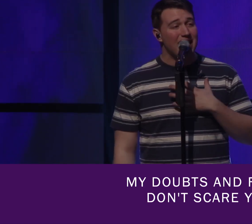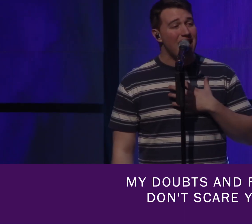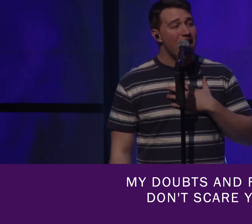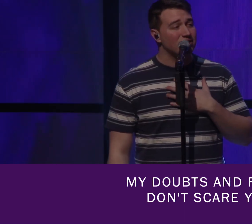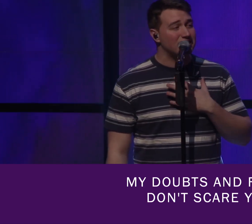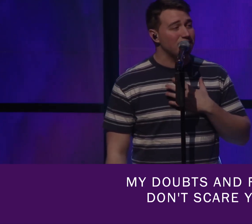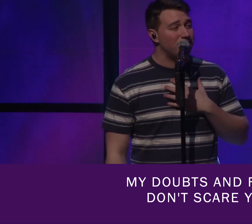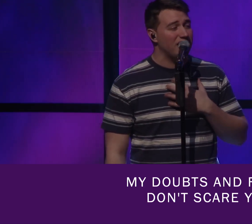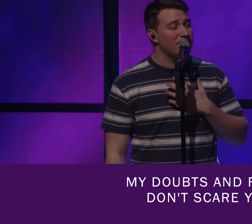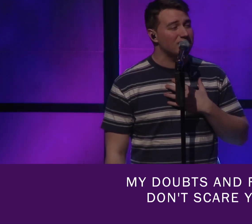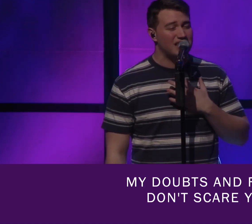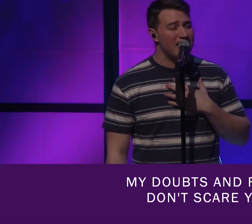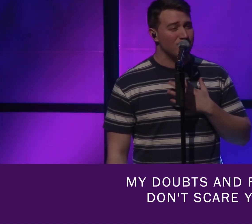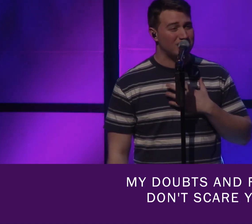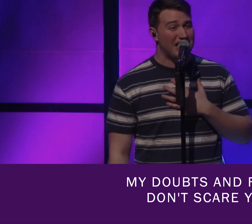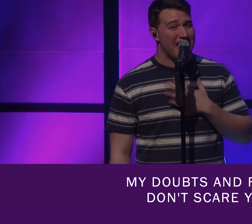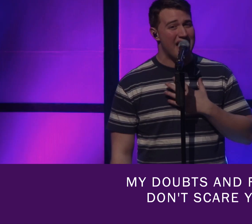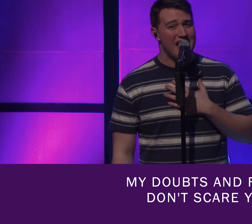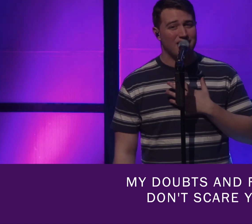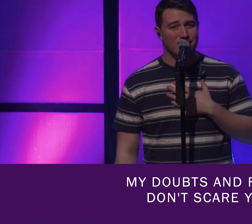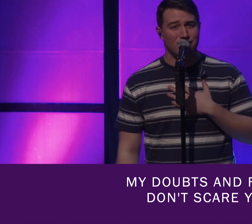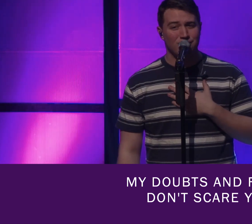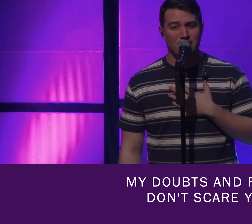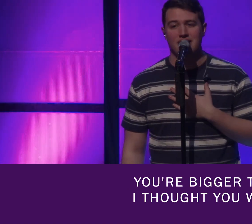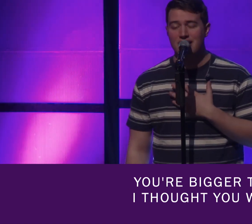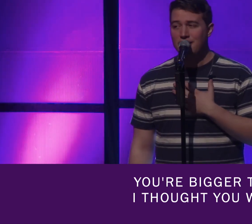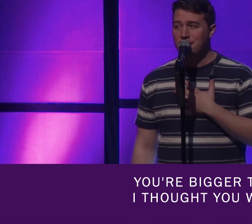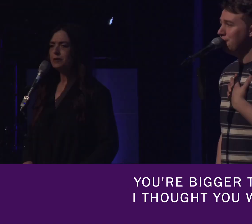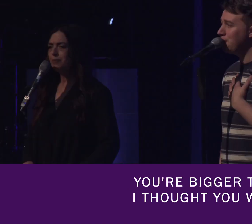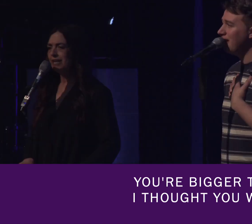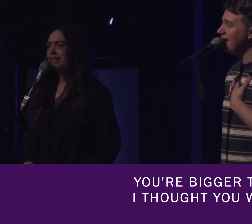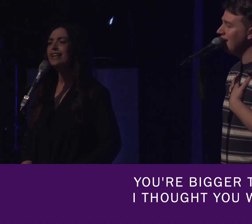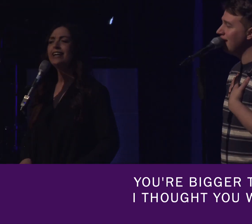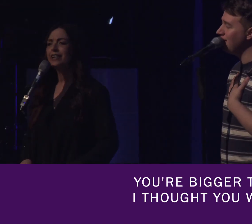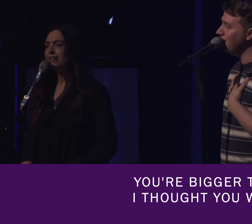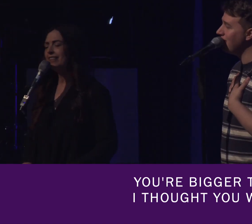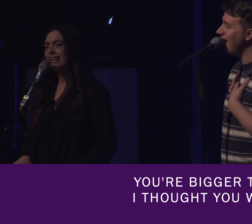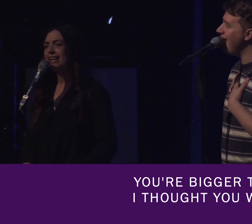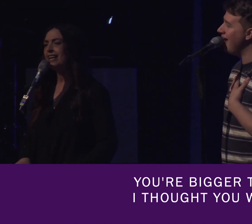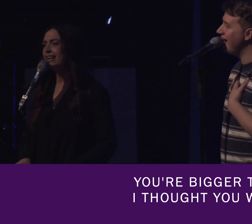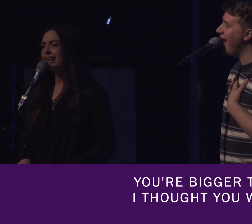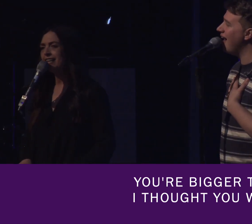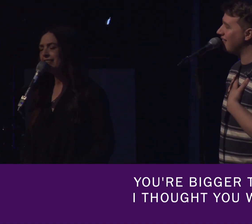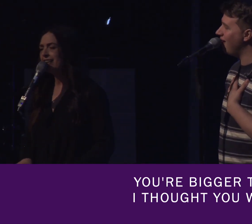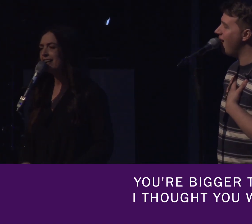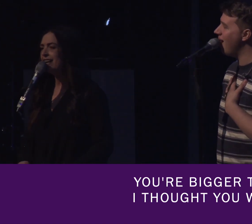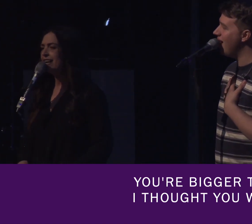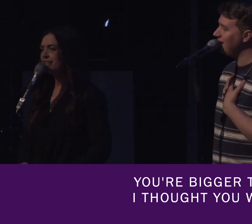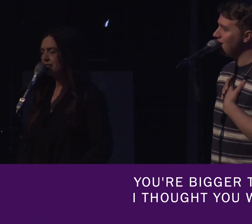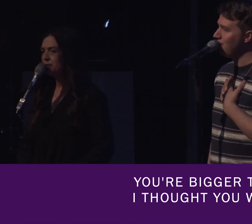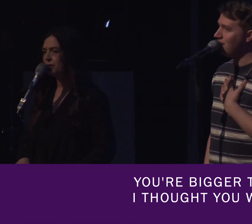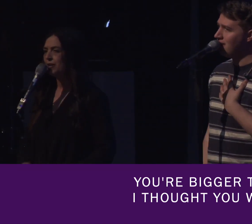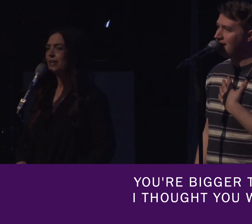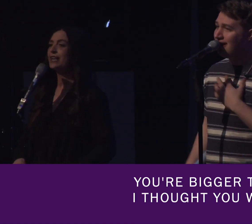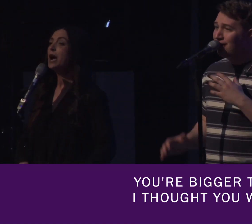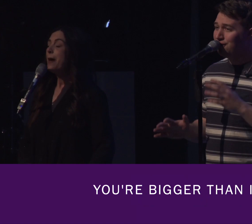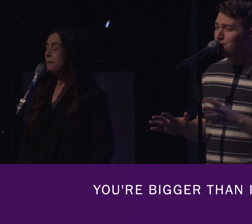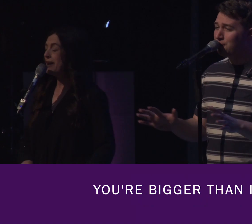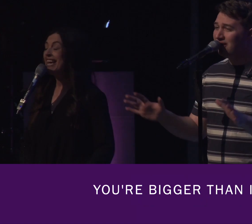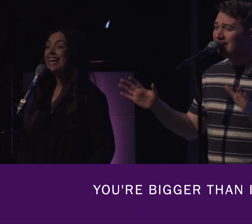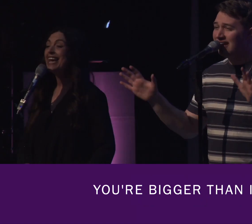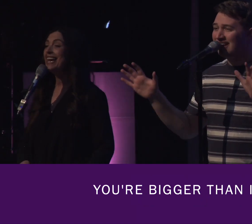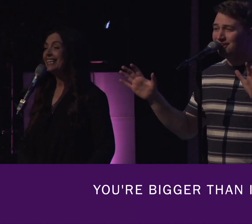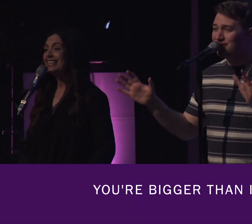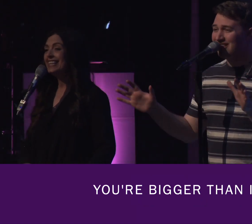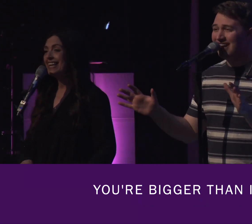My doubts and fears, they don't scare you. You're bigger than I thought you were.